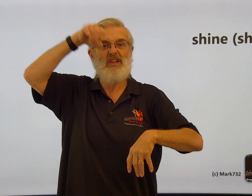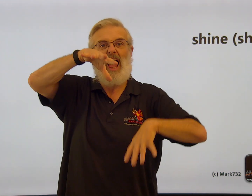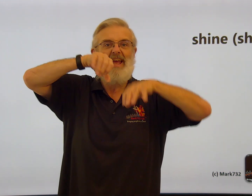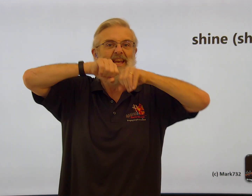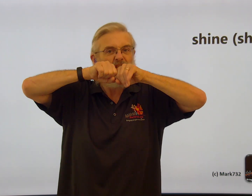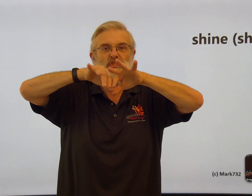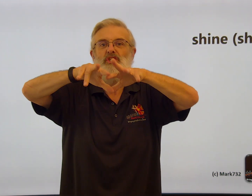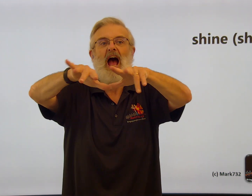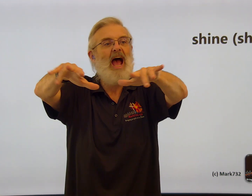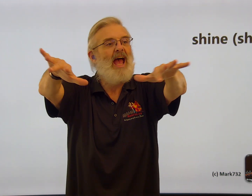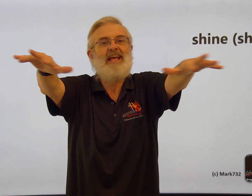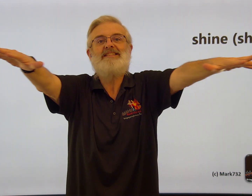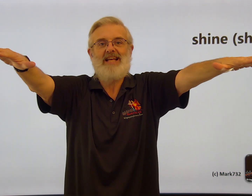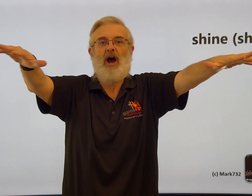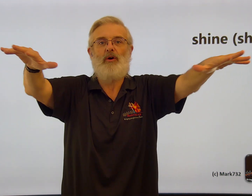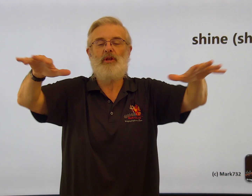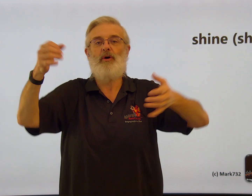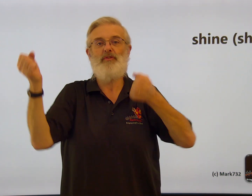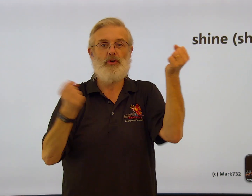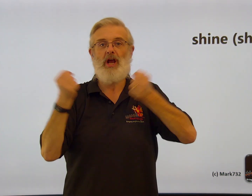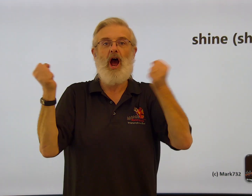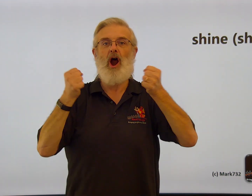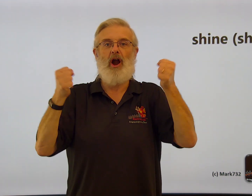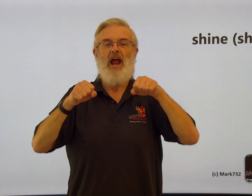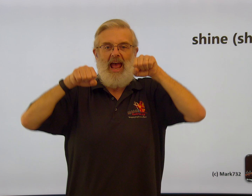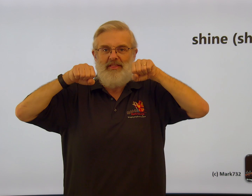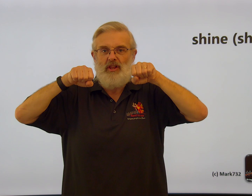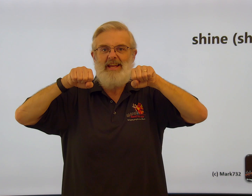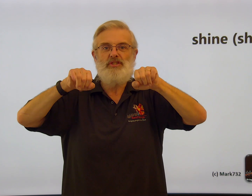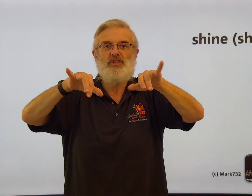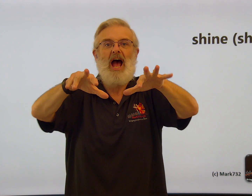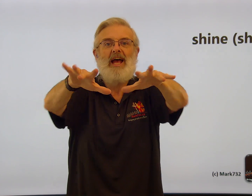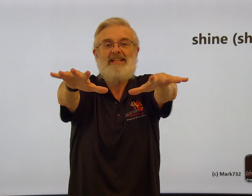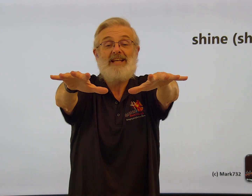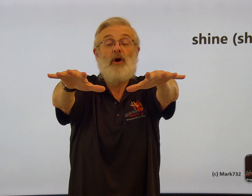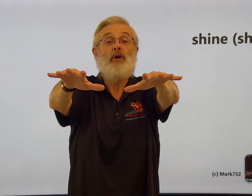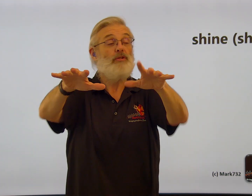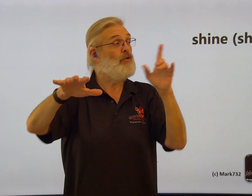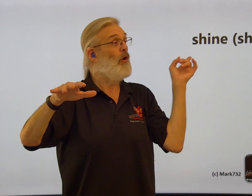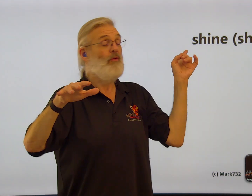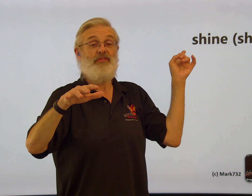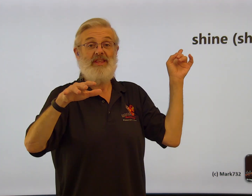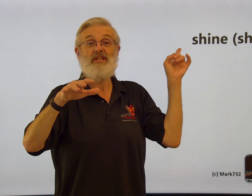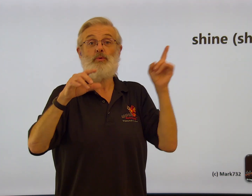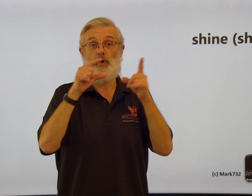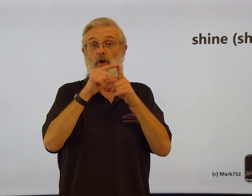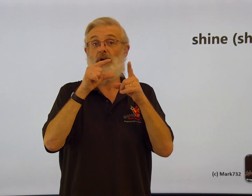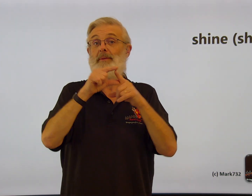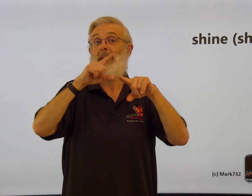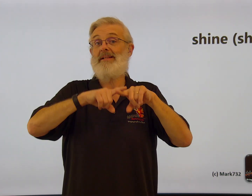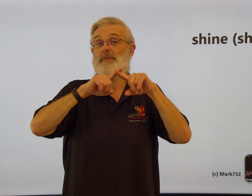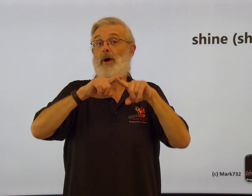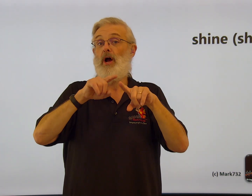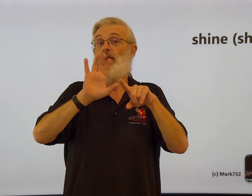light shines out. You know, if you're in a car and the light shines out. So this word depends upon